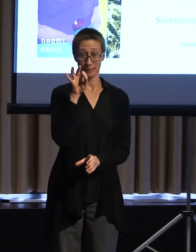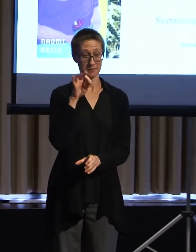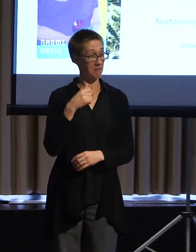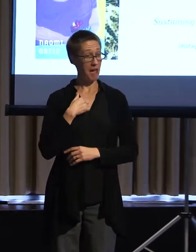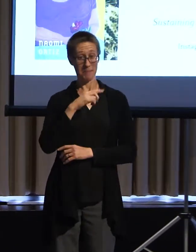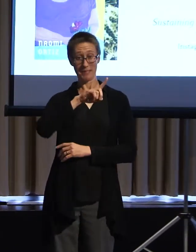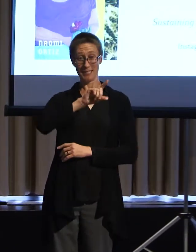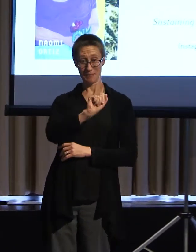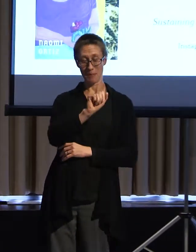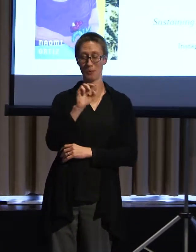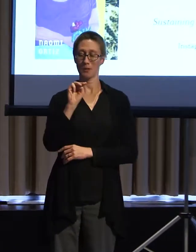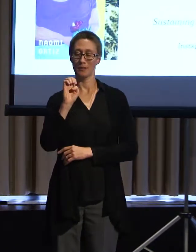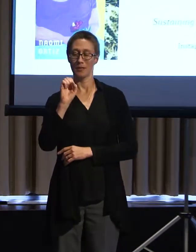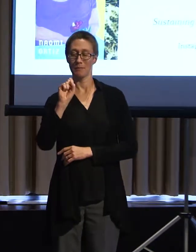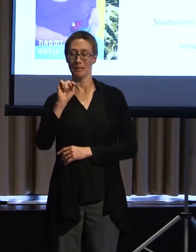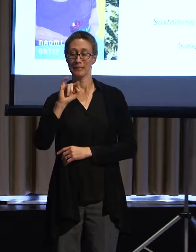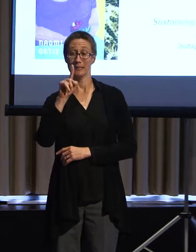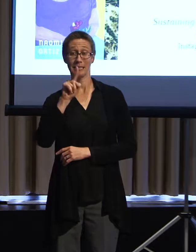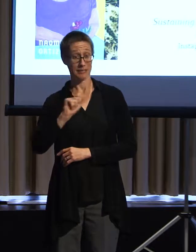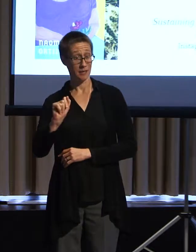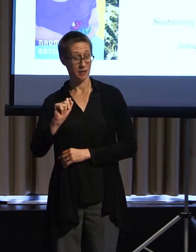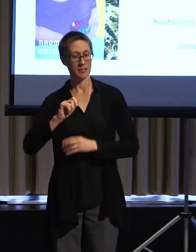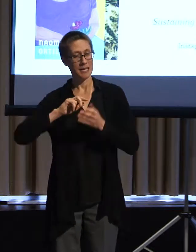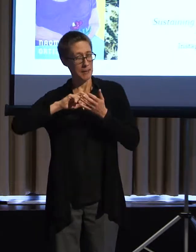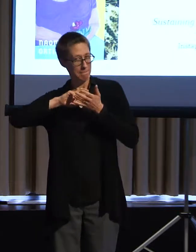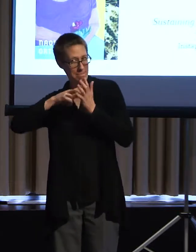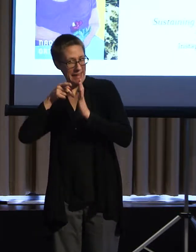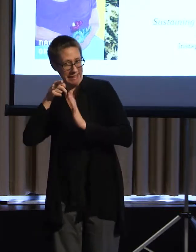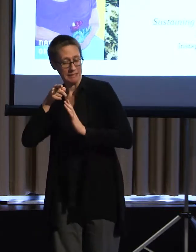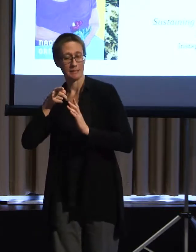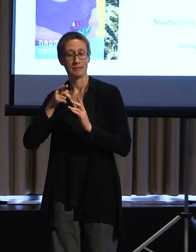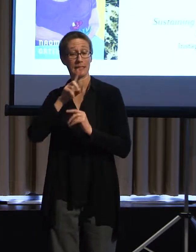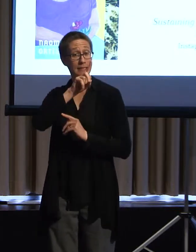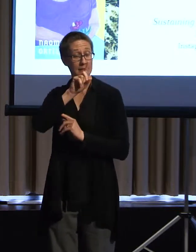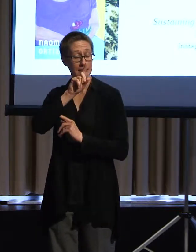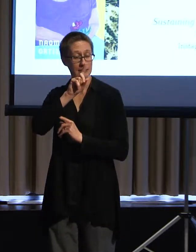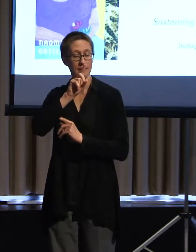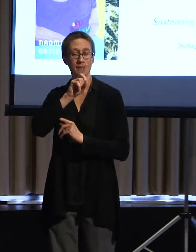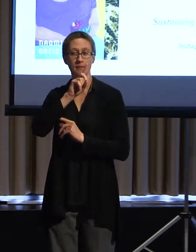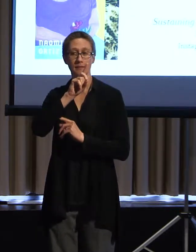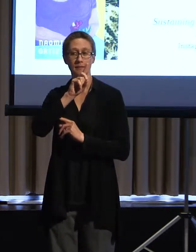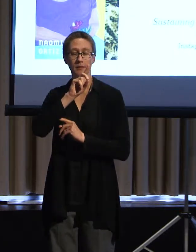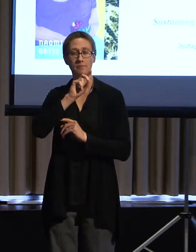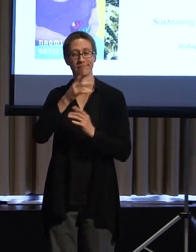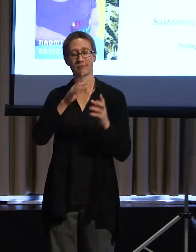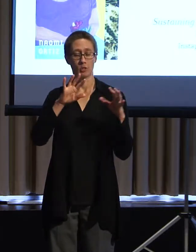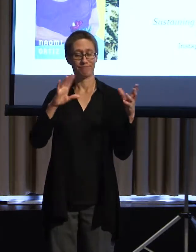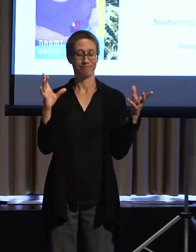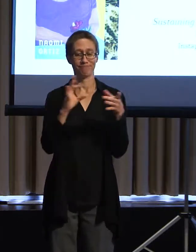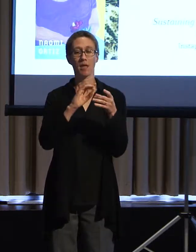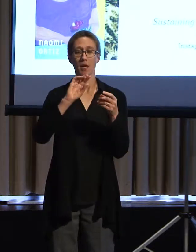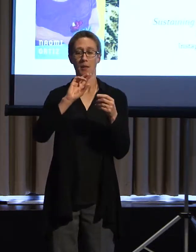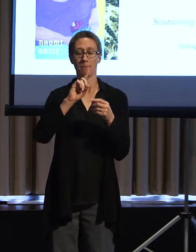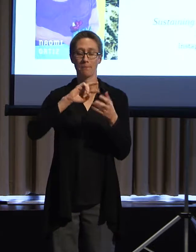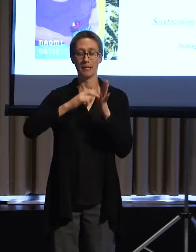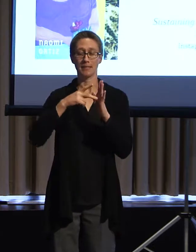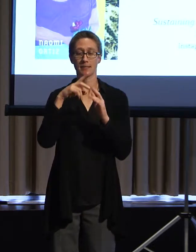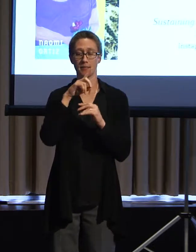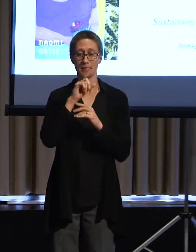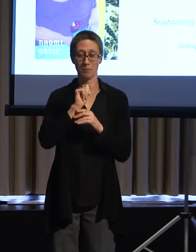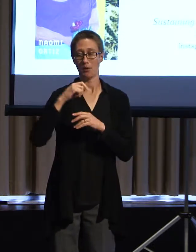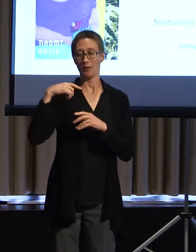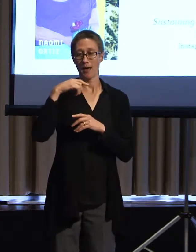means that you're Latina, Indigenous, and white, that you're mixed. Instead of using the term intersectionality, I talk about